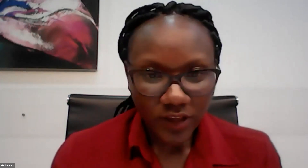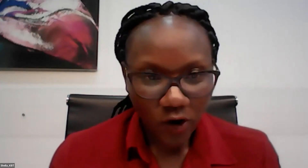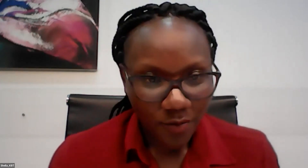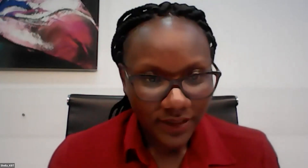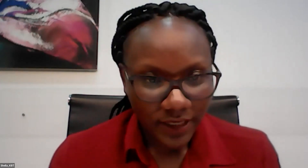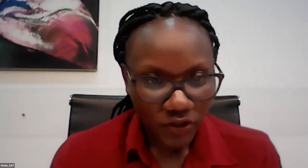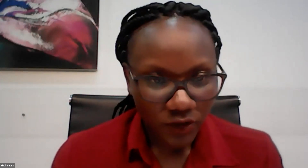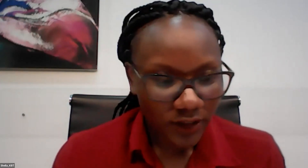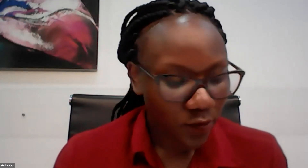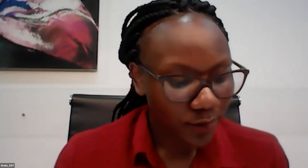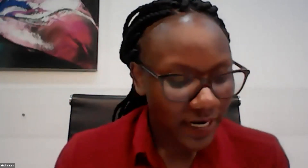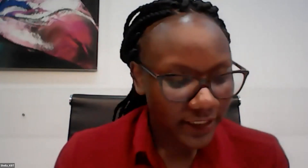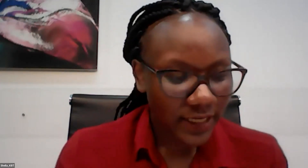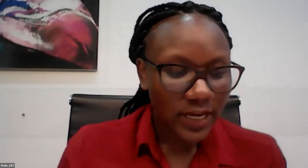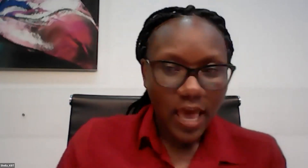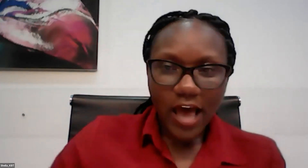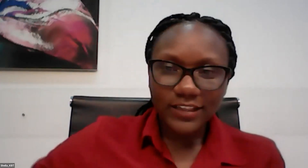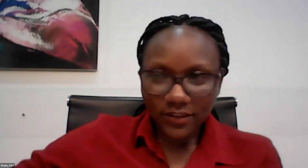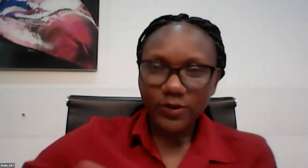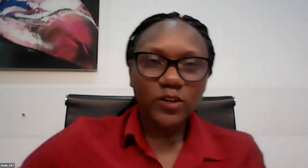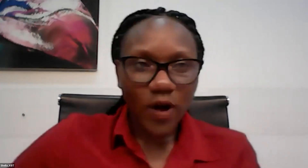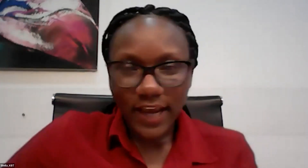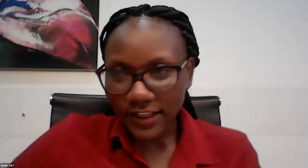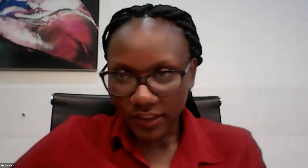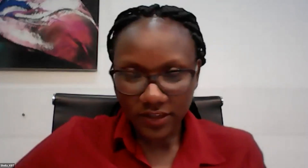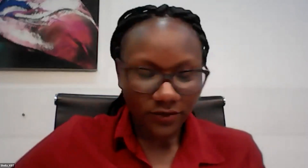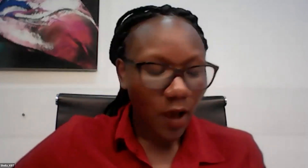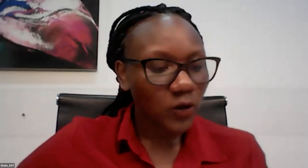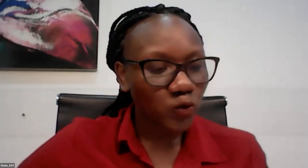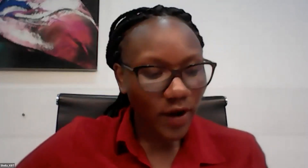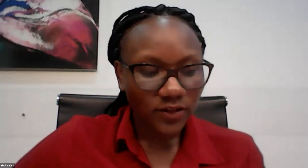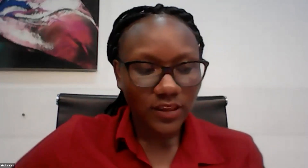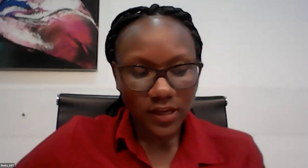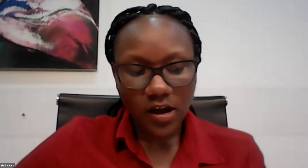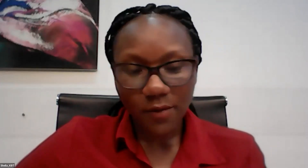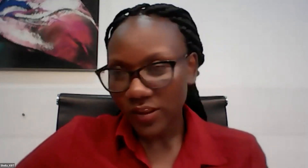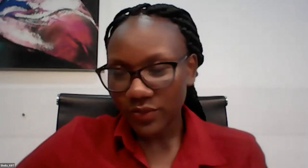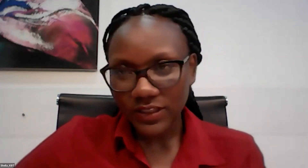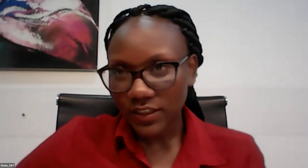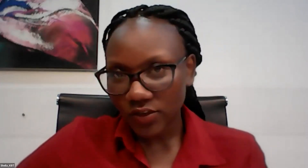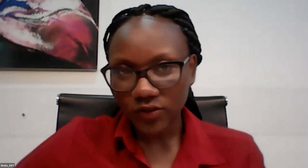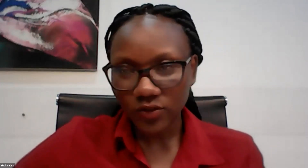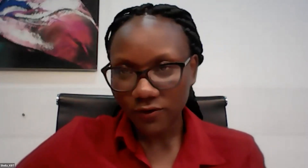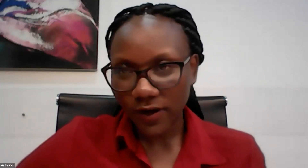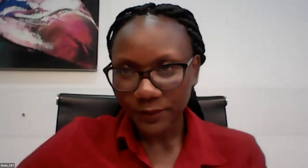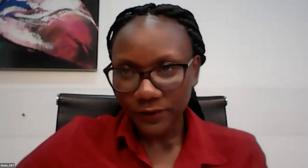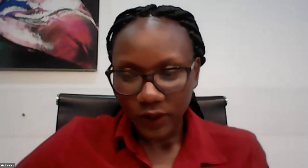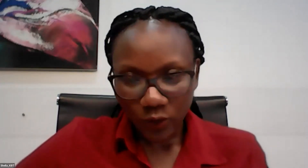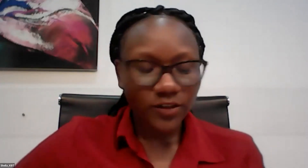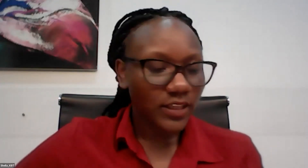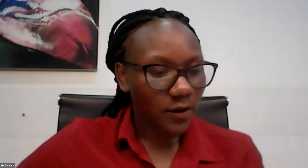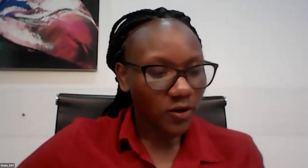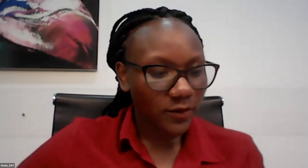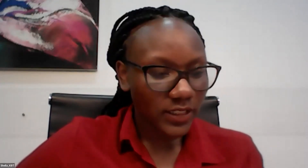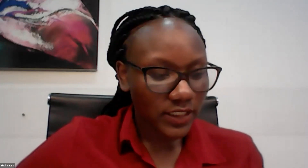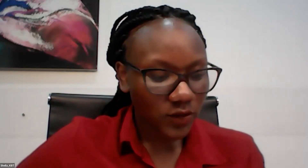go to the comment section, the webinar chat, and just write one adjective about what you think about the presentation so far. What